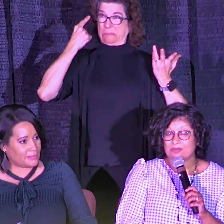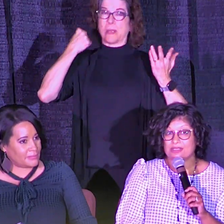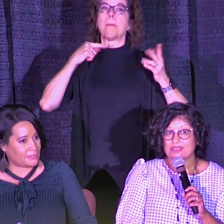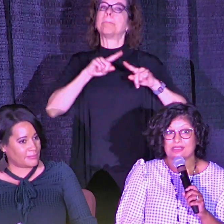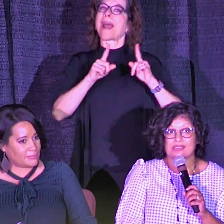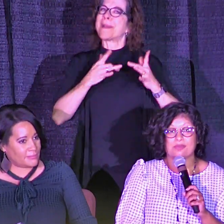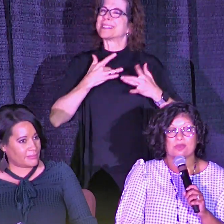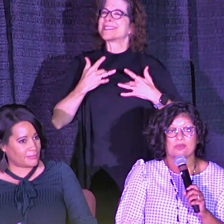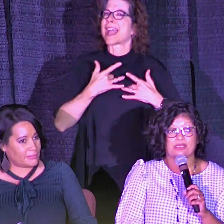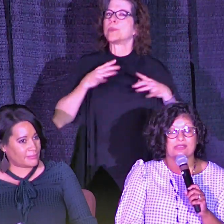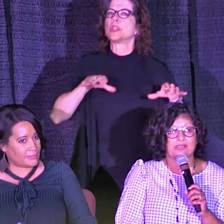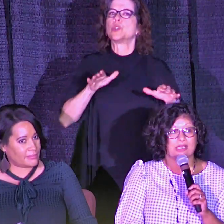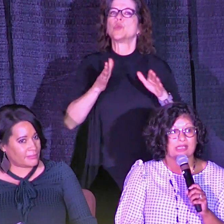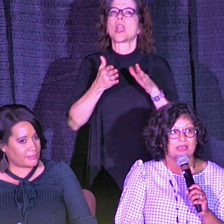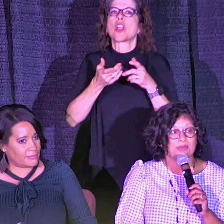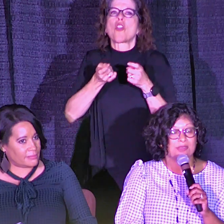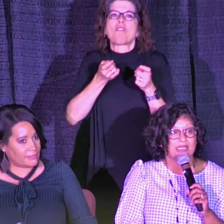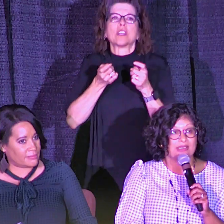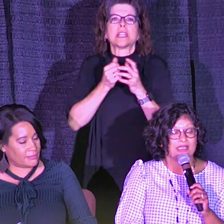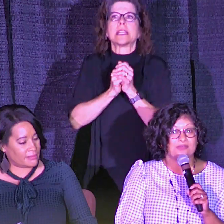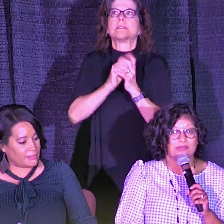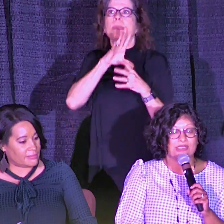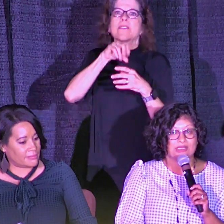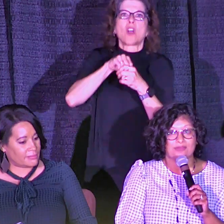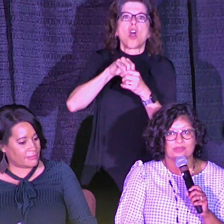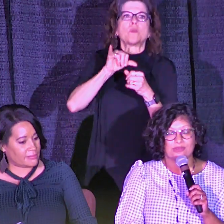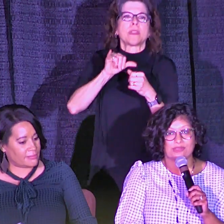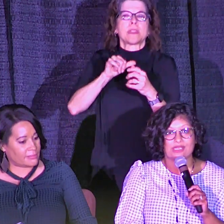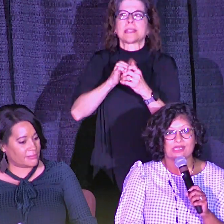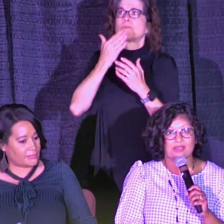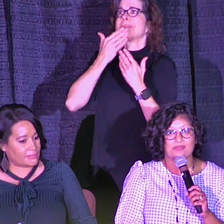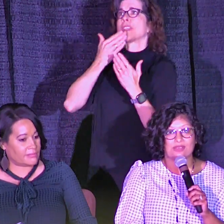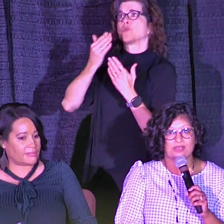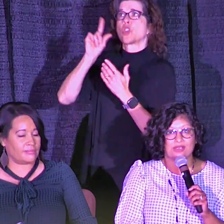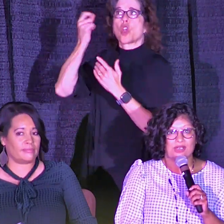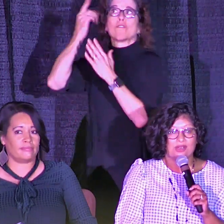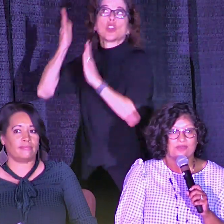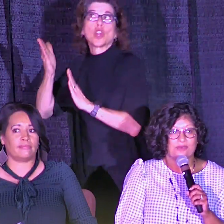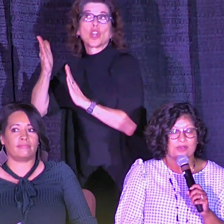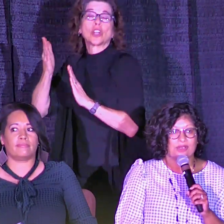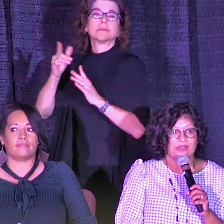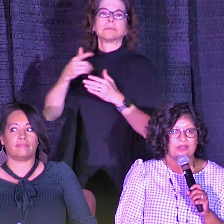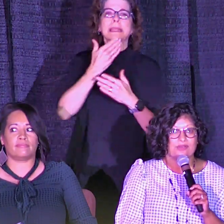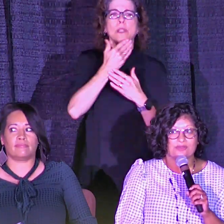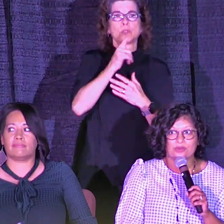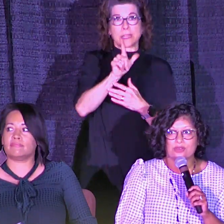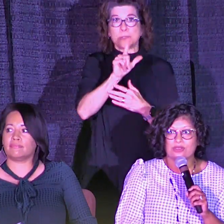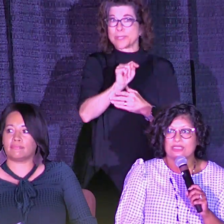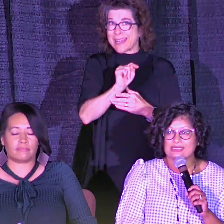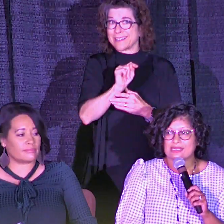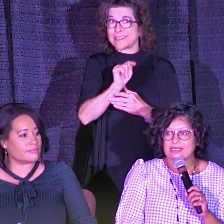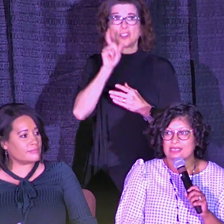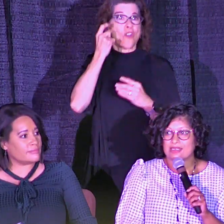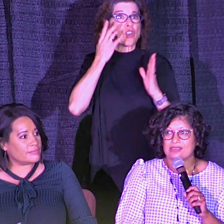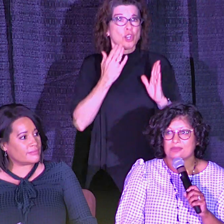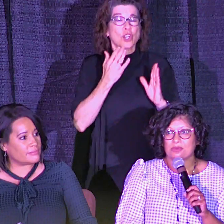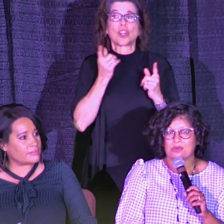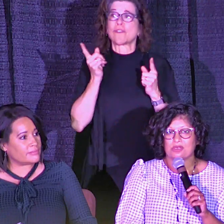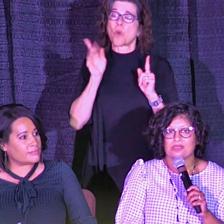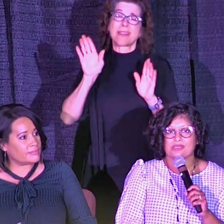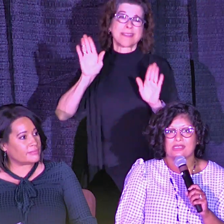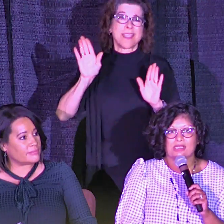in government in this moment, and thankful to the governor and lieutenant governor for their vocal and